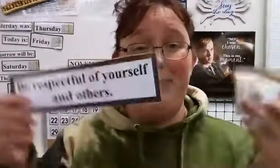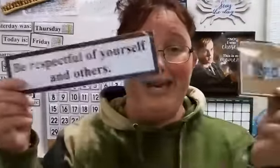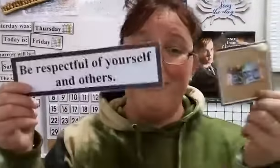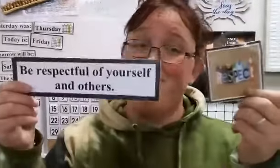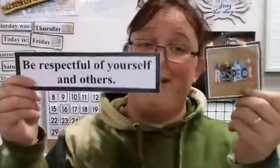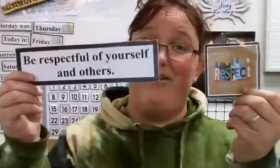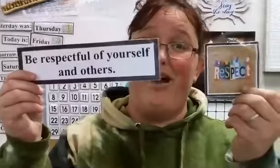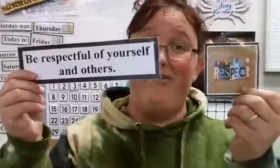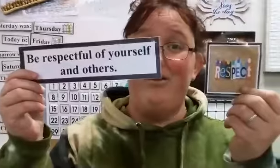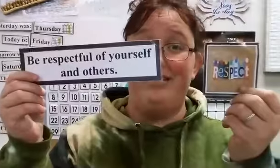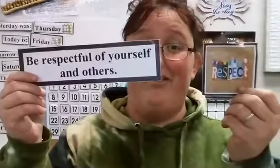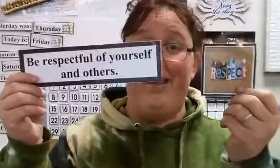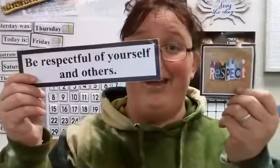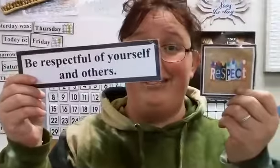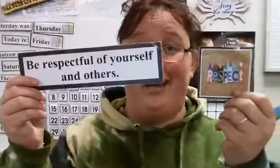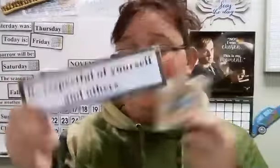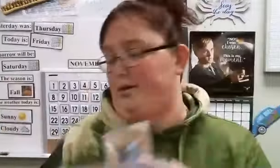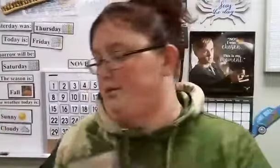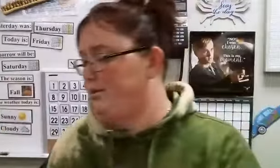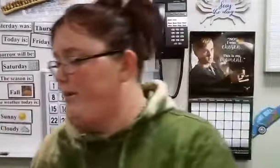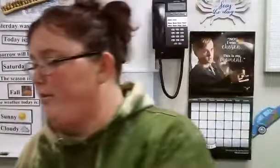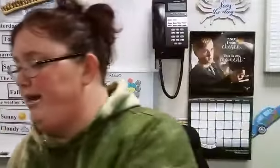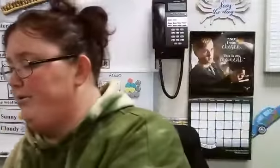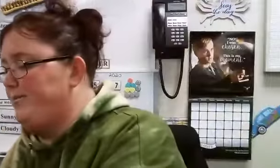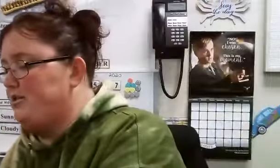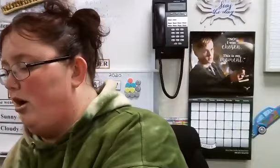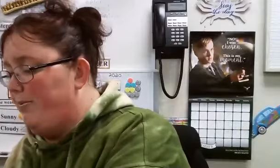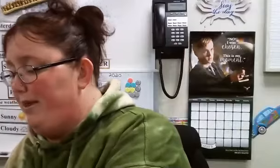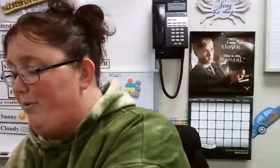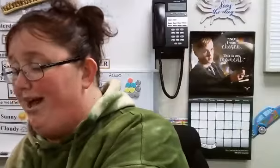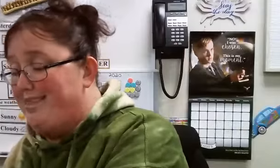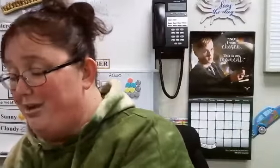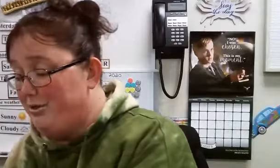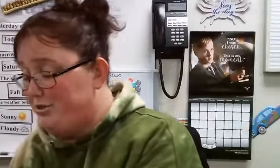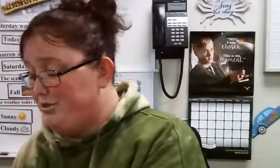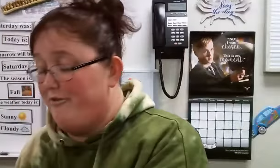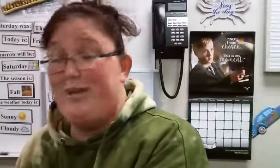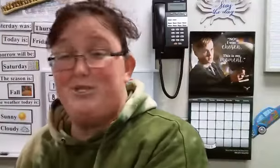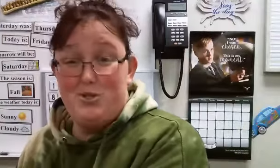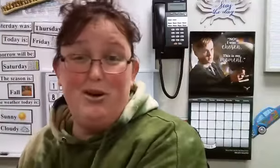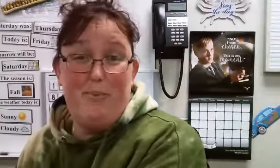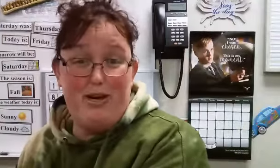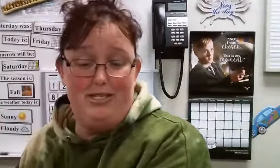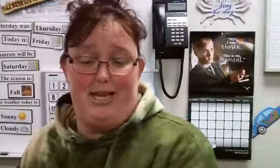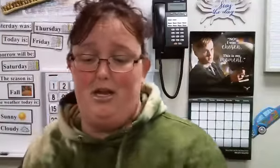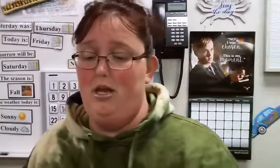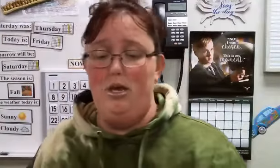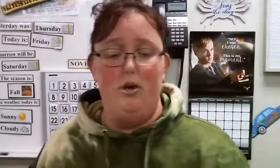Be respectful of yourself and others. Remember, we need to respect all people, and that includes yourself because you're a person.